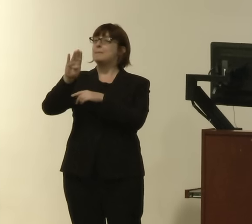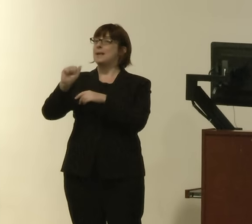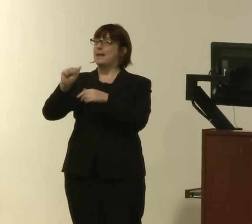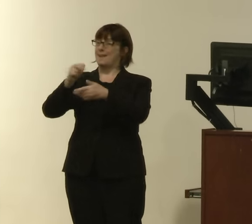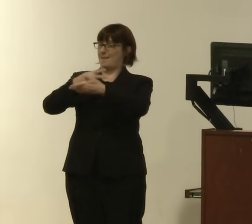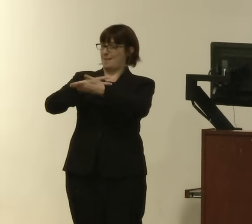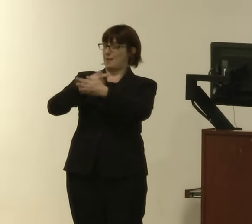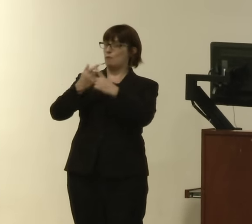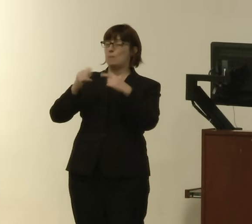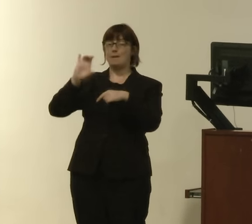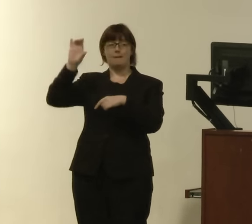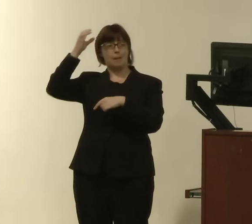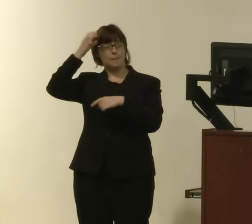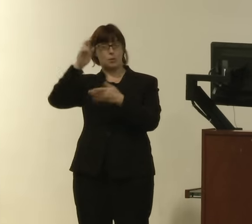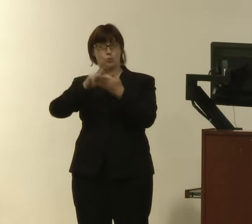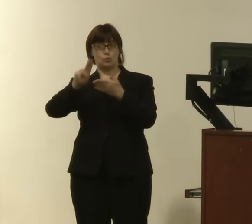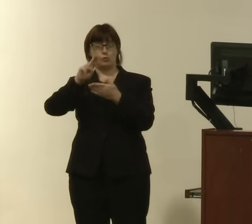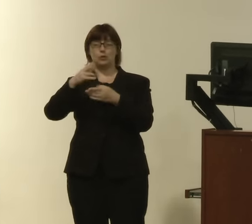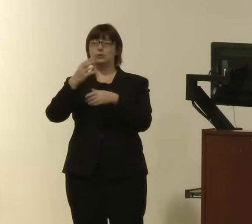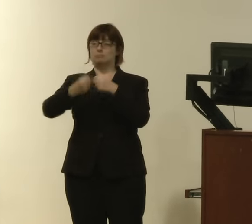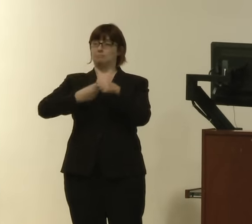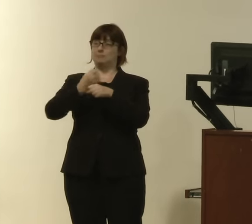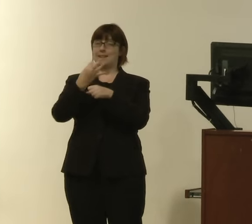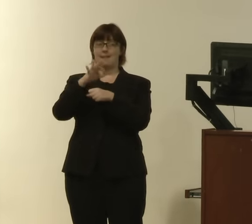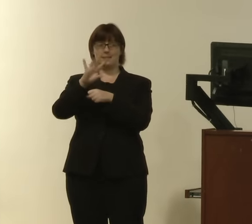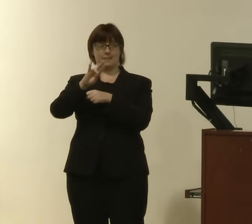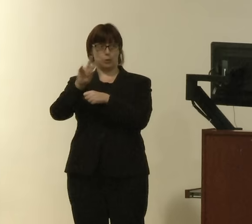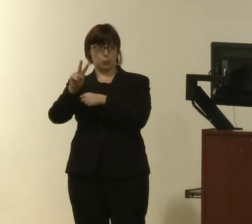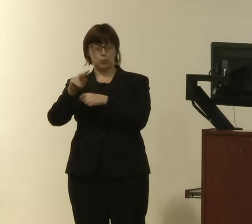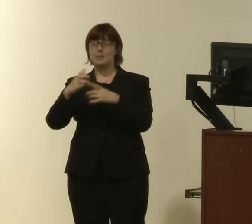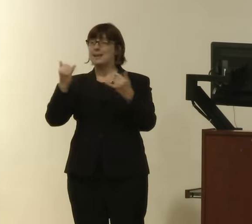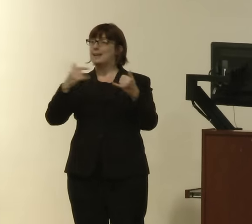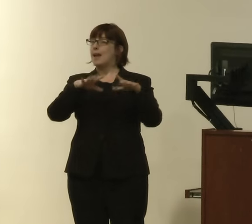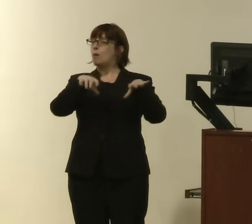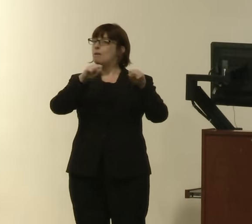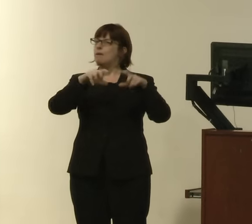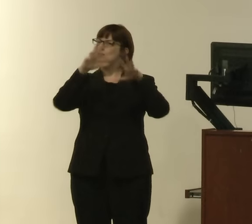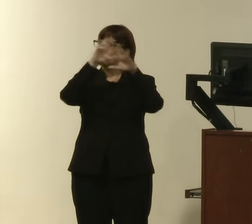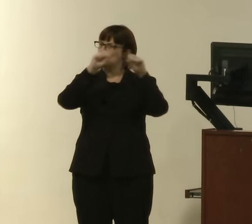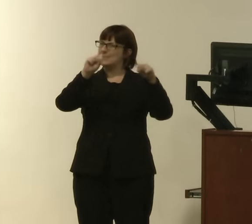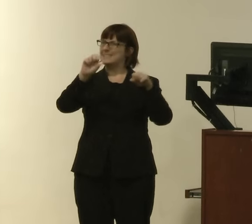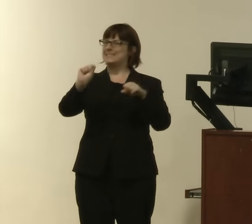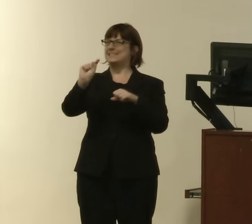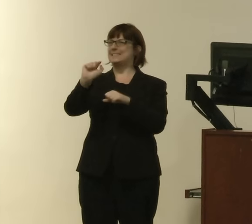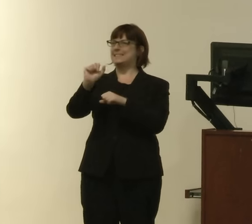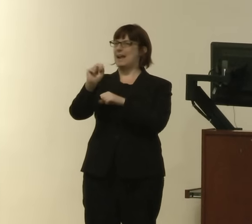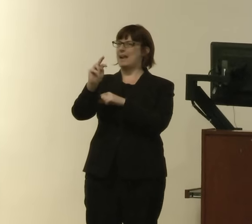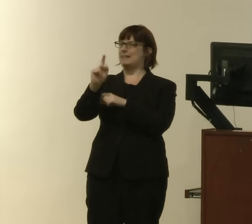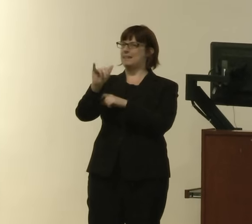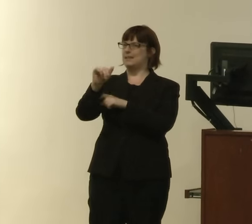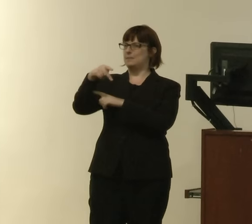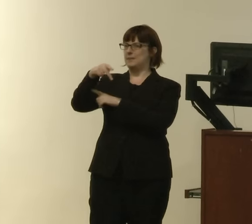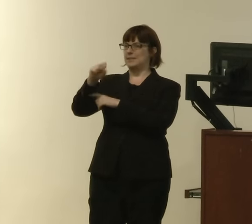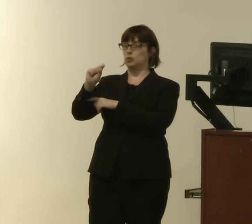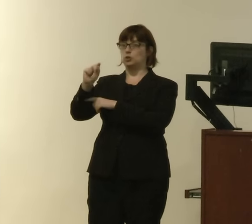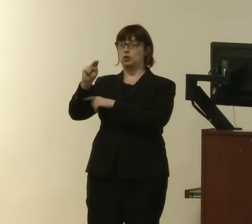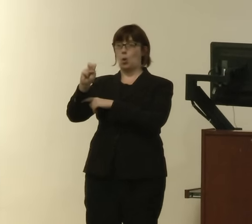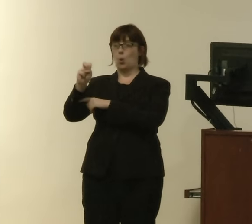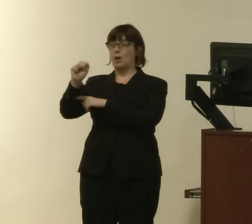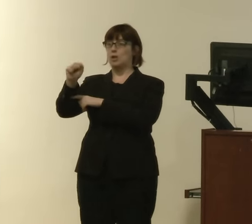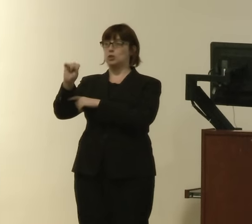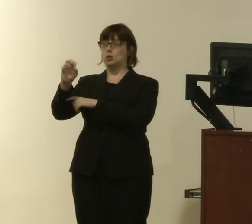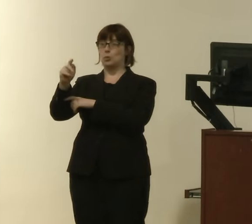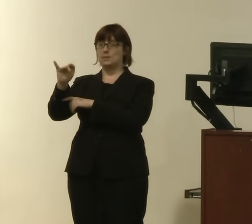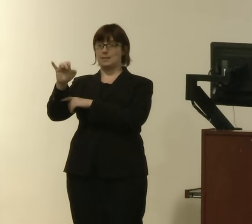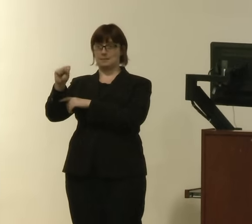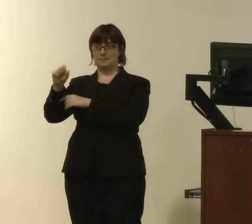from Columbia University in 1972, and he is now president of Stanley P. Stone & Associates in New York. Please join me in